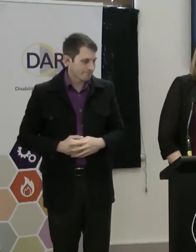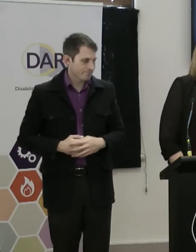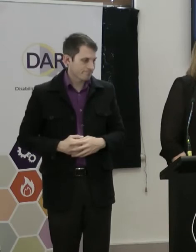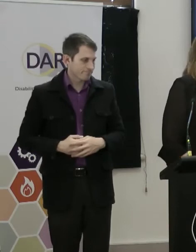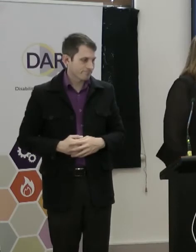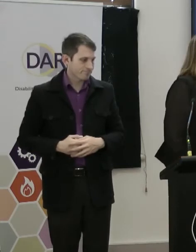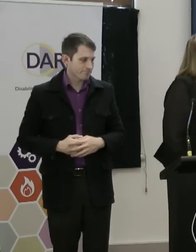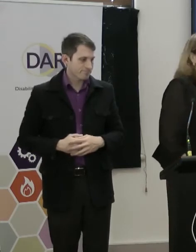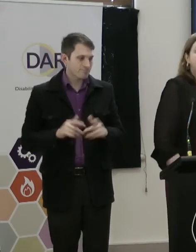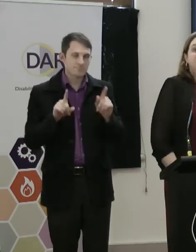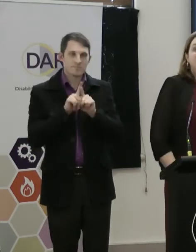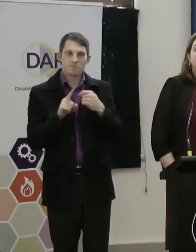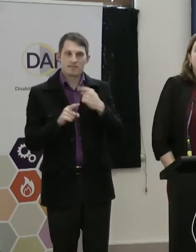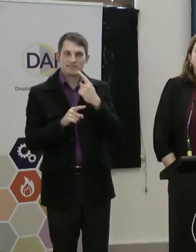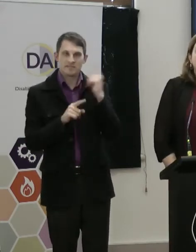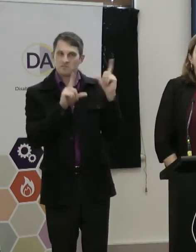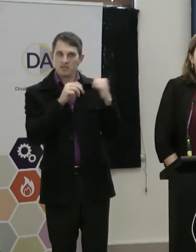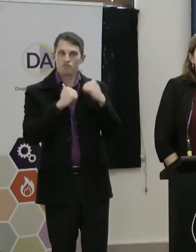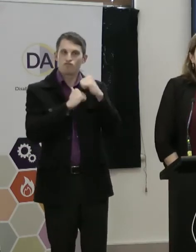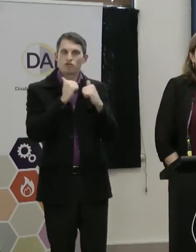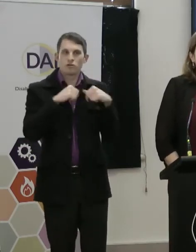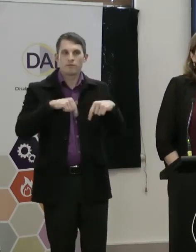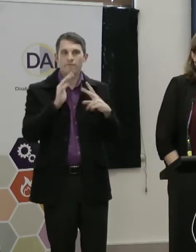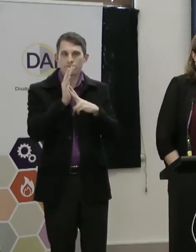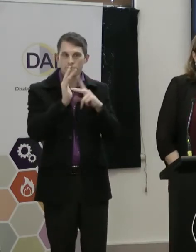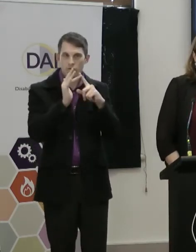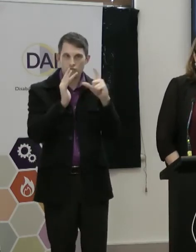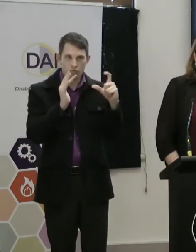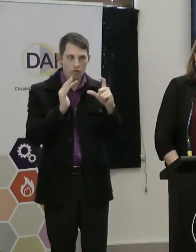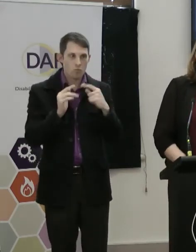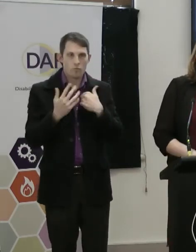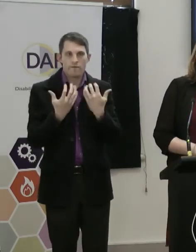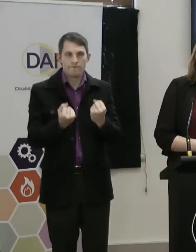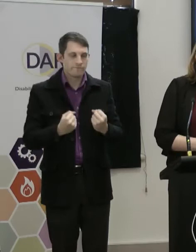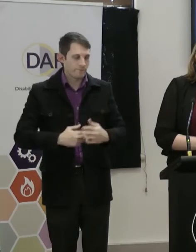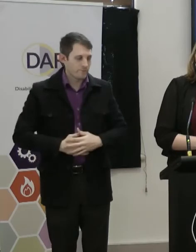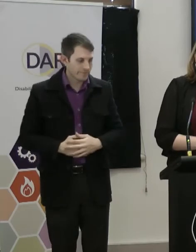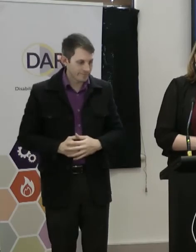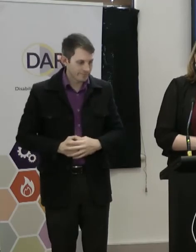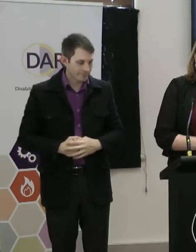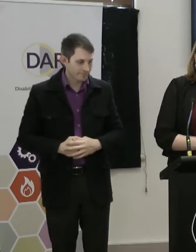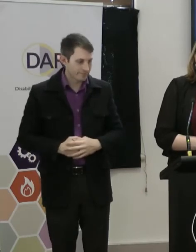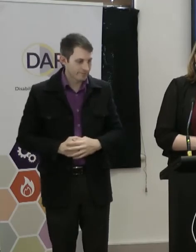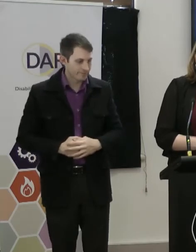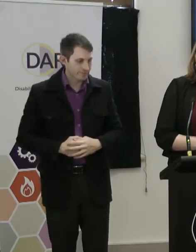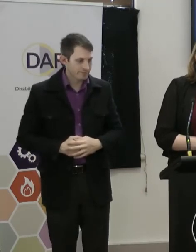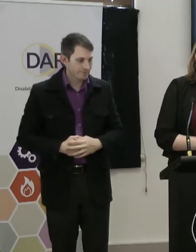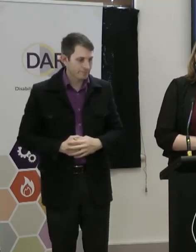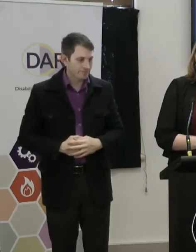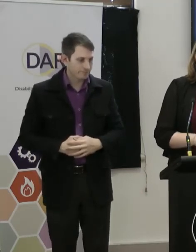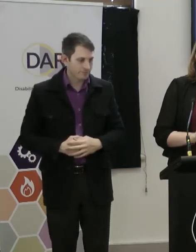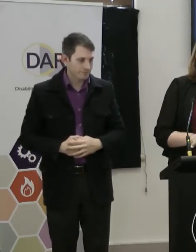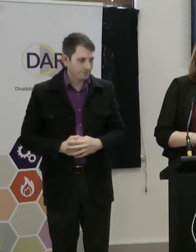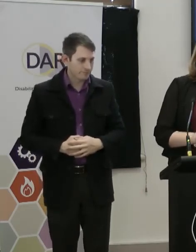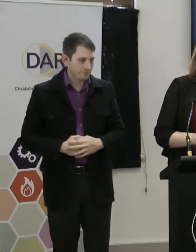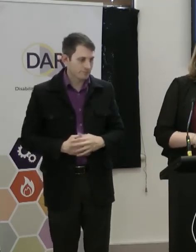So as I said, here in Victoria, that's just a brief structure of the sections that we have here in Victoria. We have